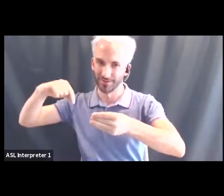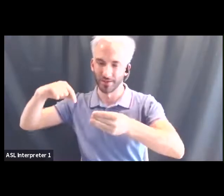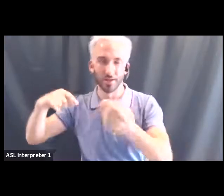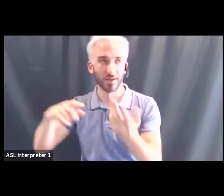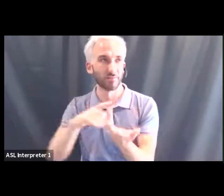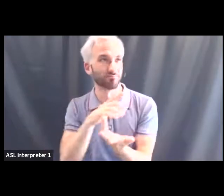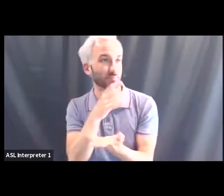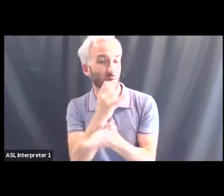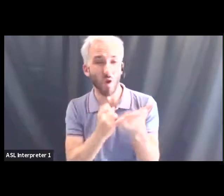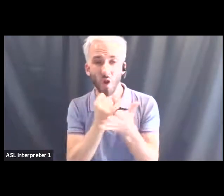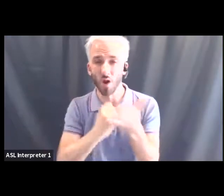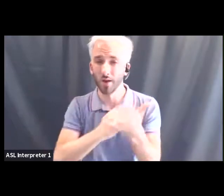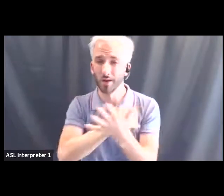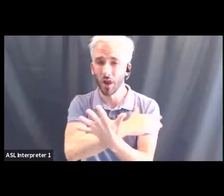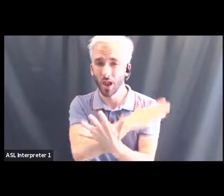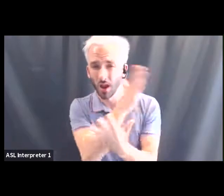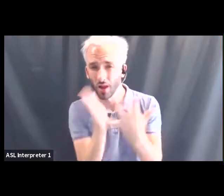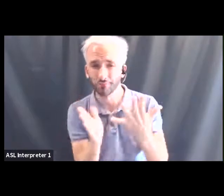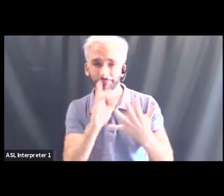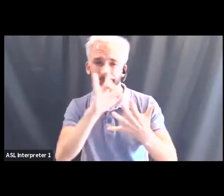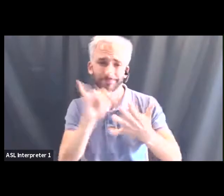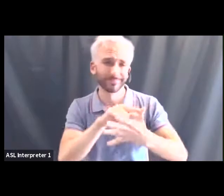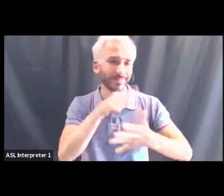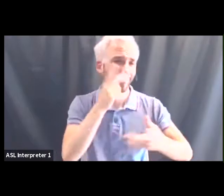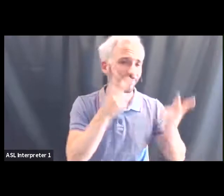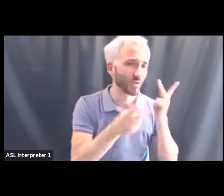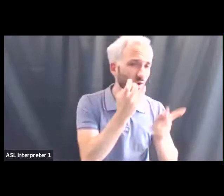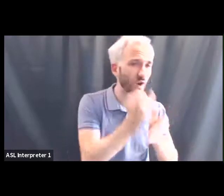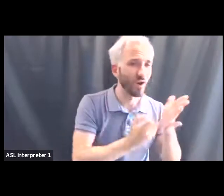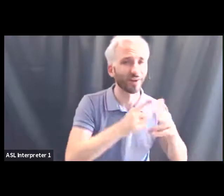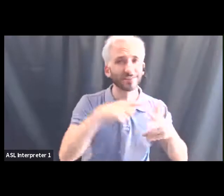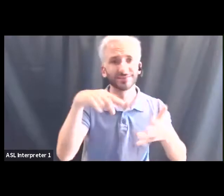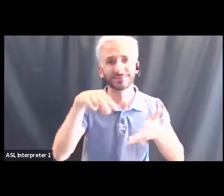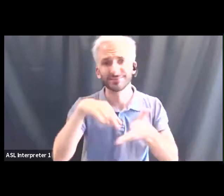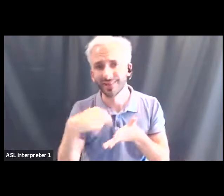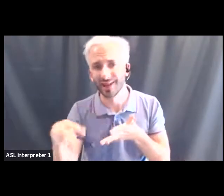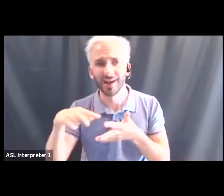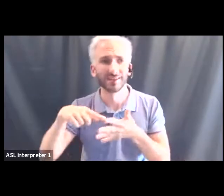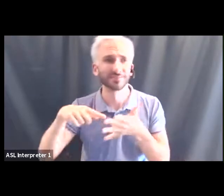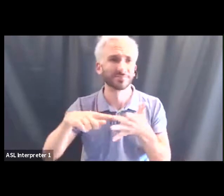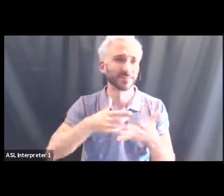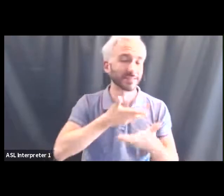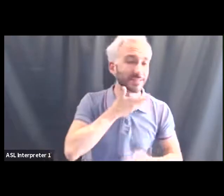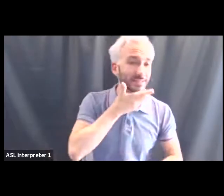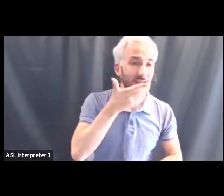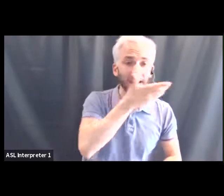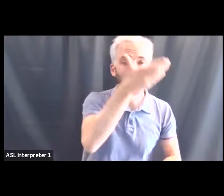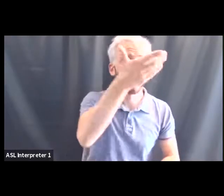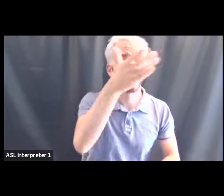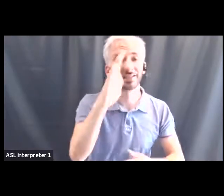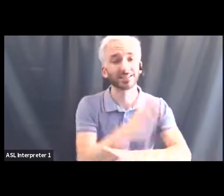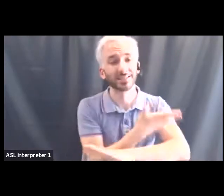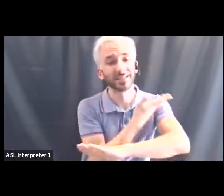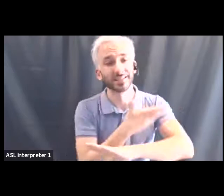of art, whether it's visual art, dancing, singing,